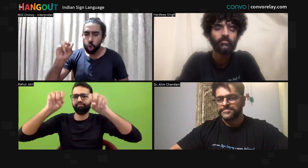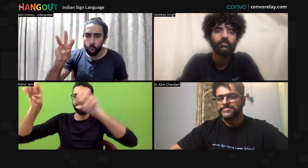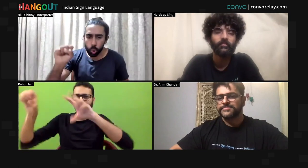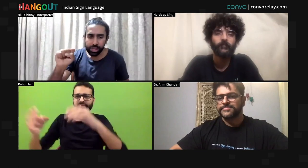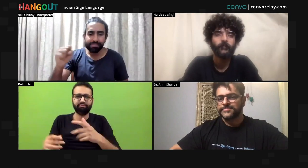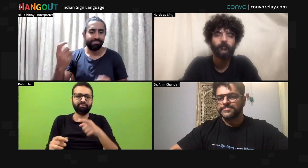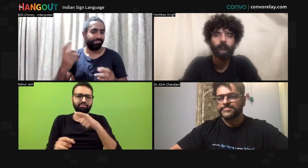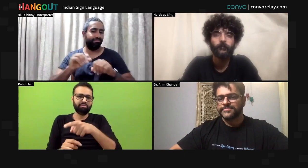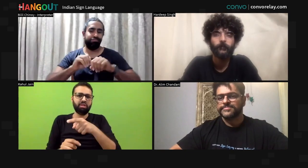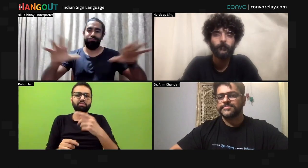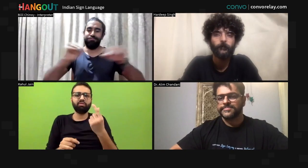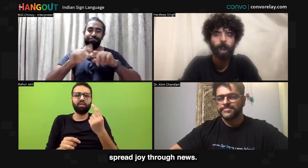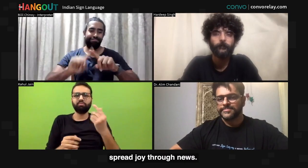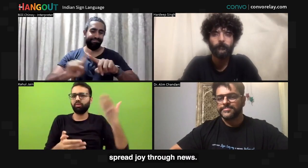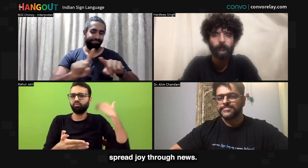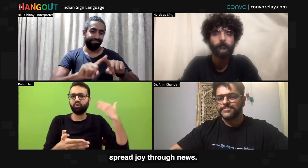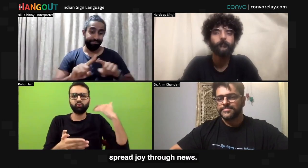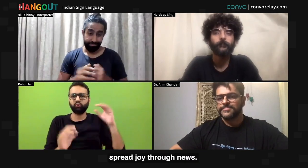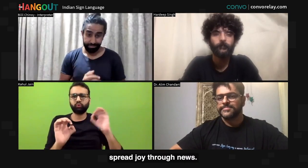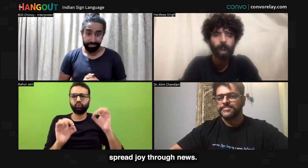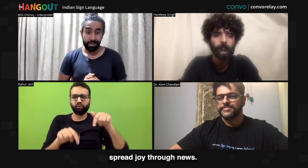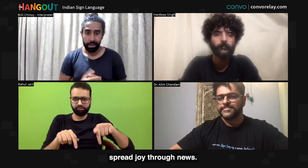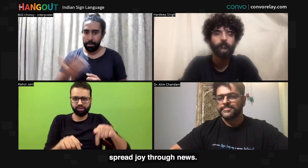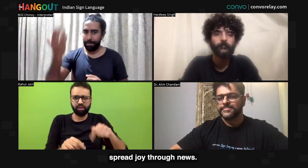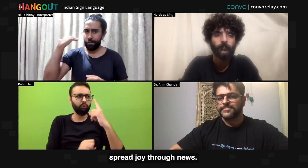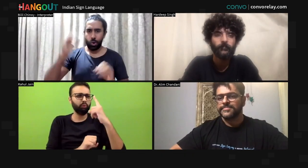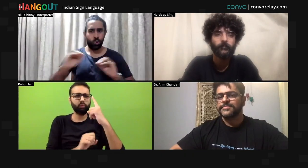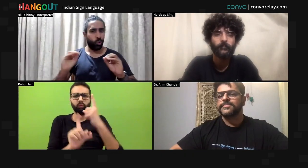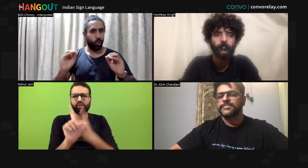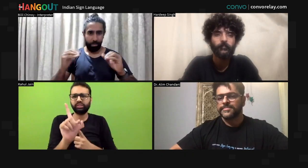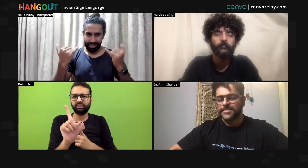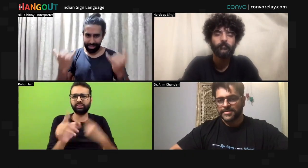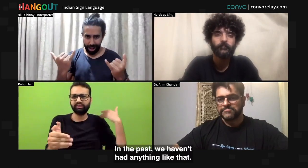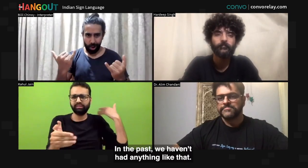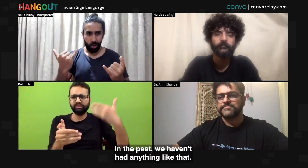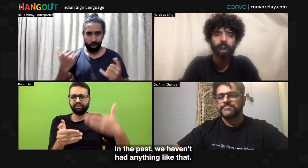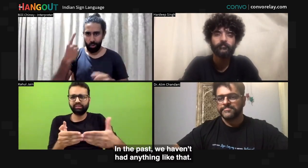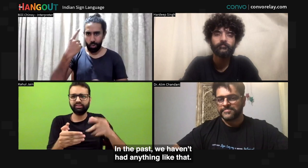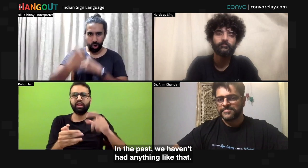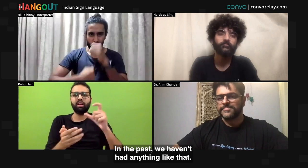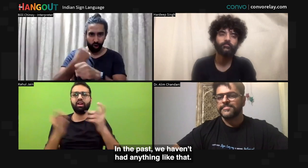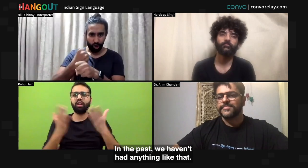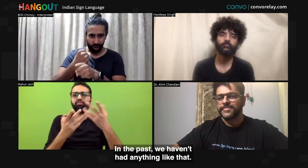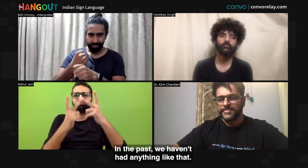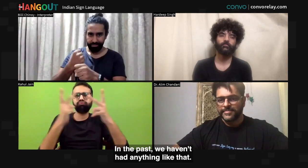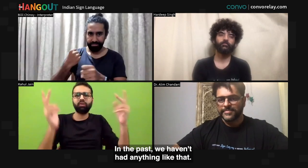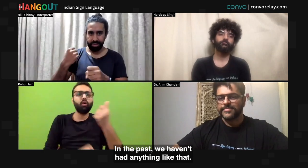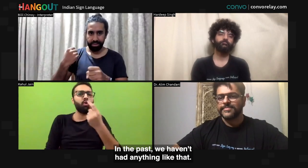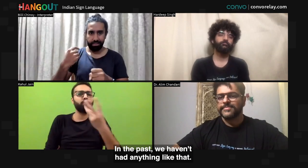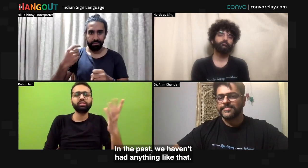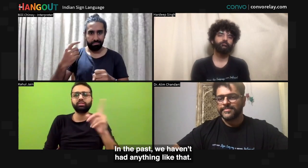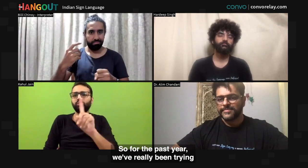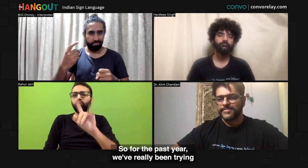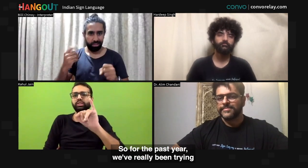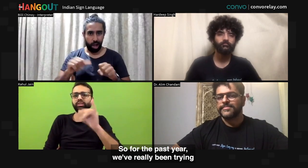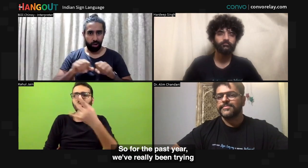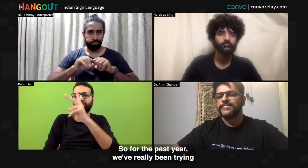spread joy through news. In the past, we haven't had anything like that. So for the past